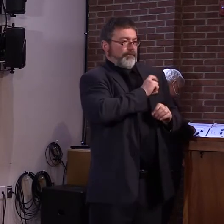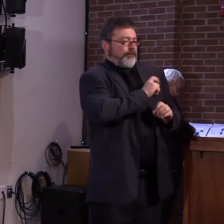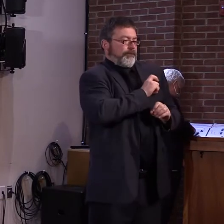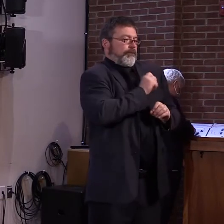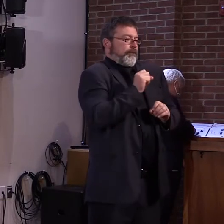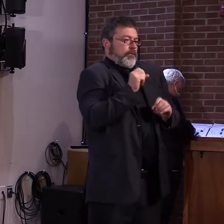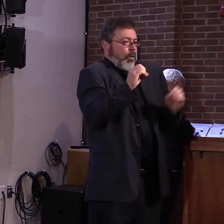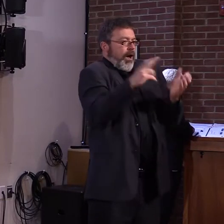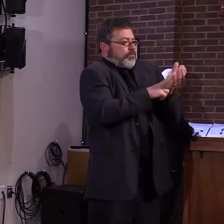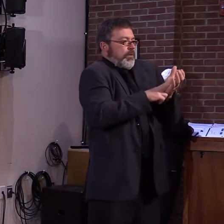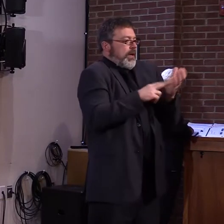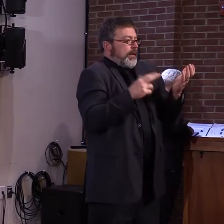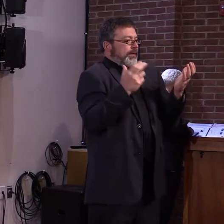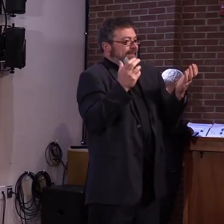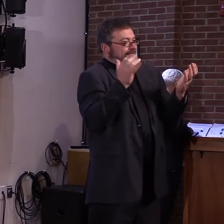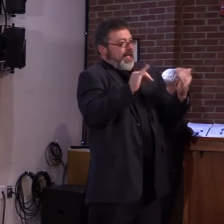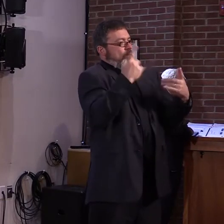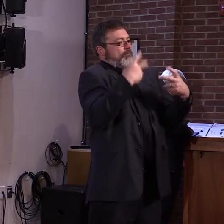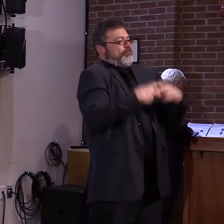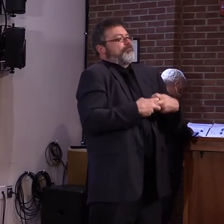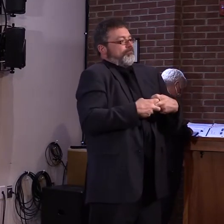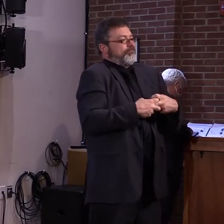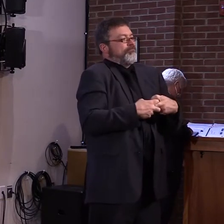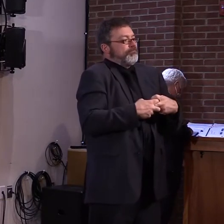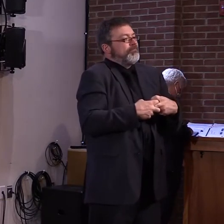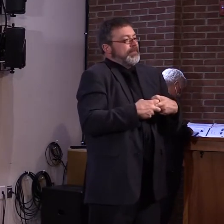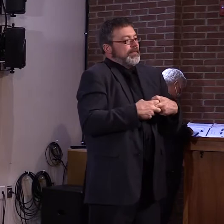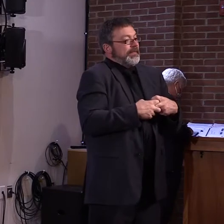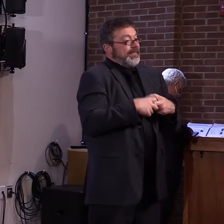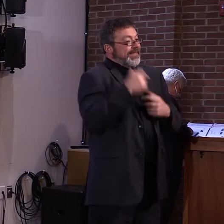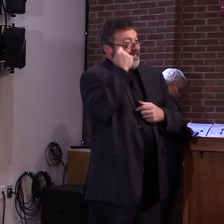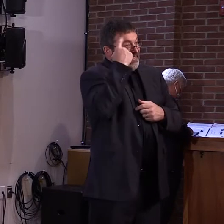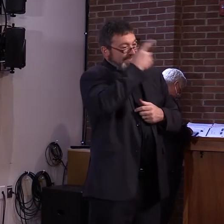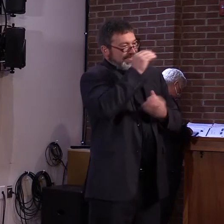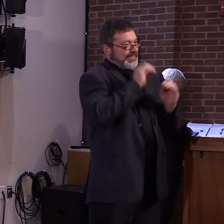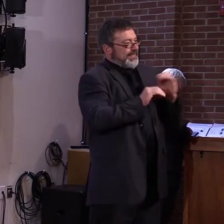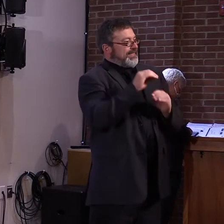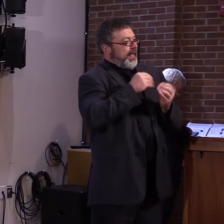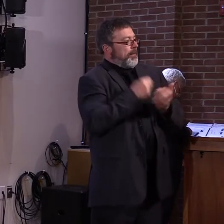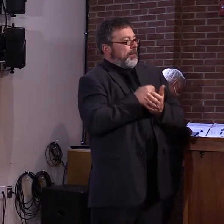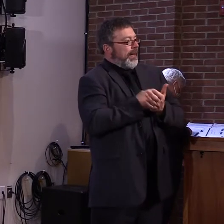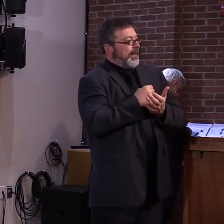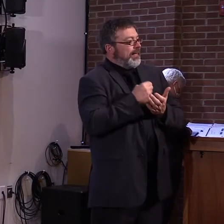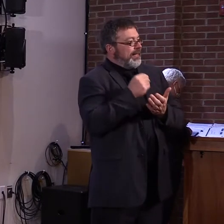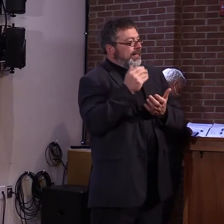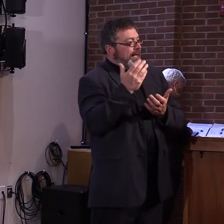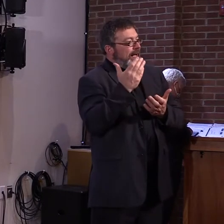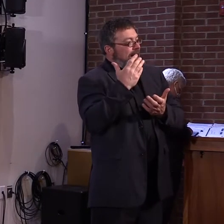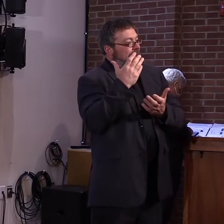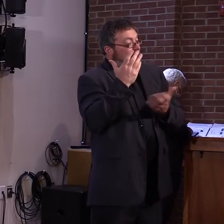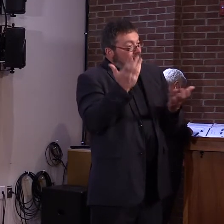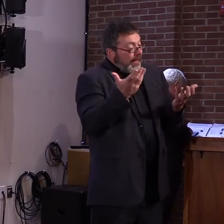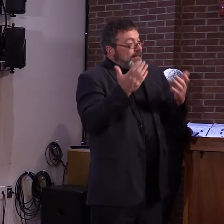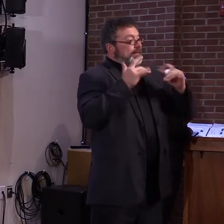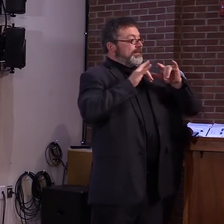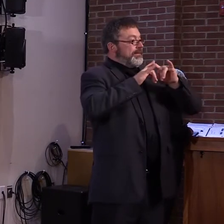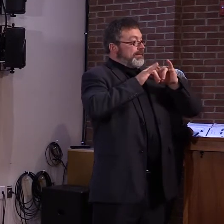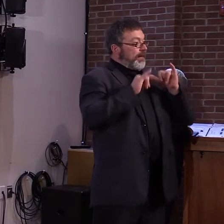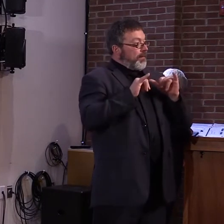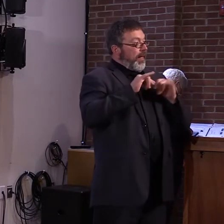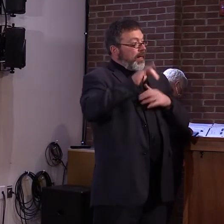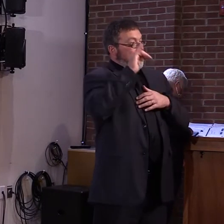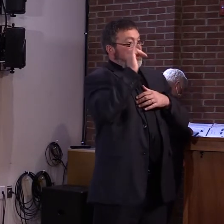it's a fiscal concern, but it does put a little bit more pressure on the state police as well. So we're